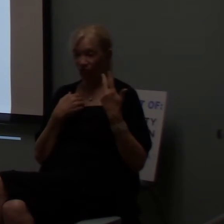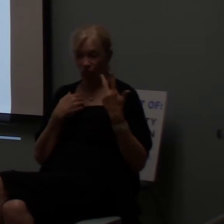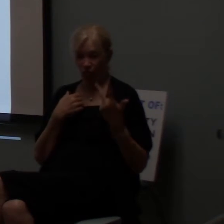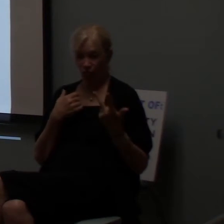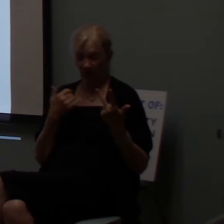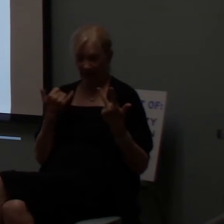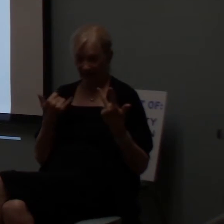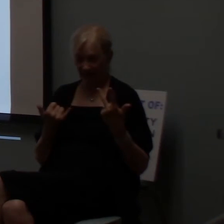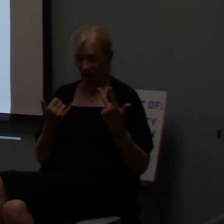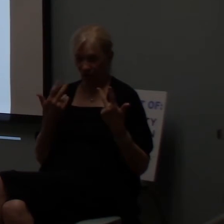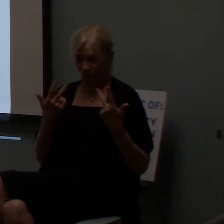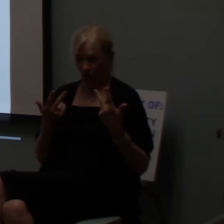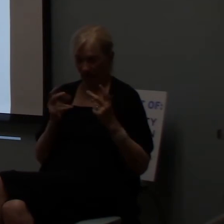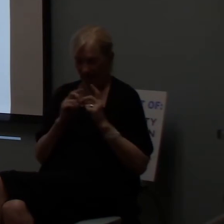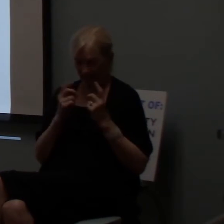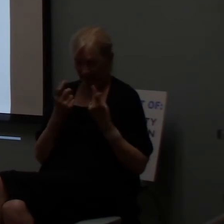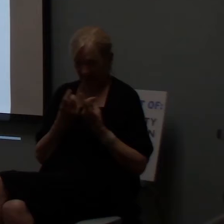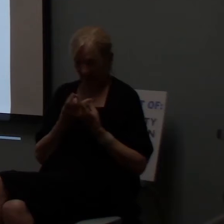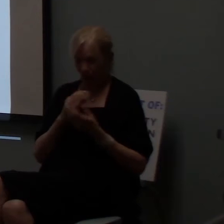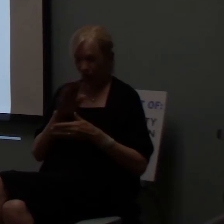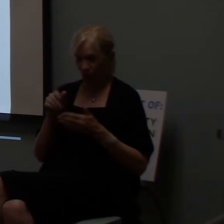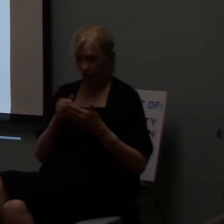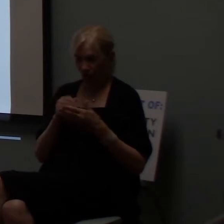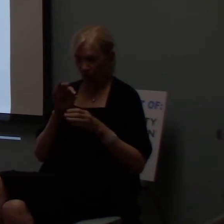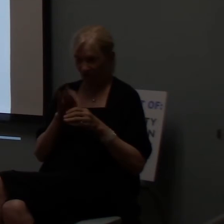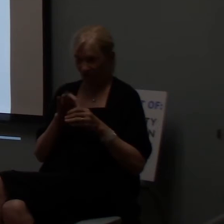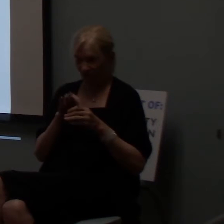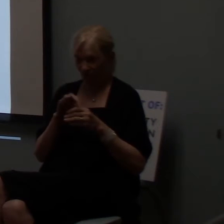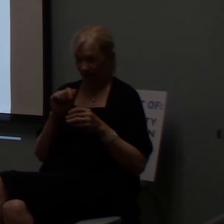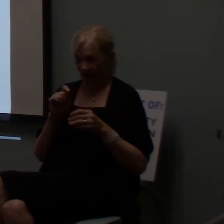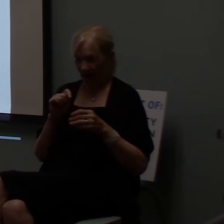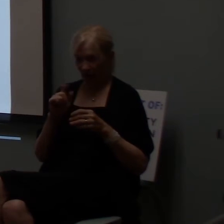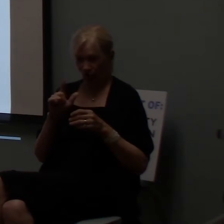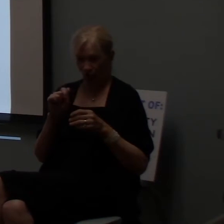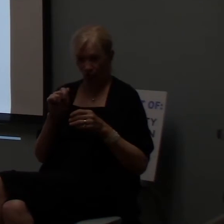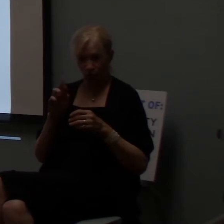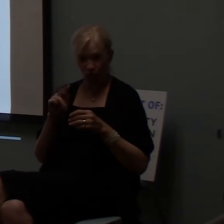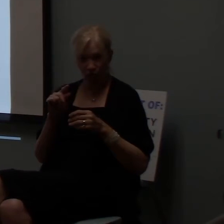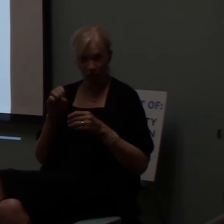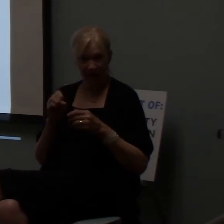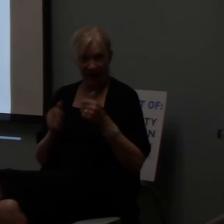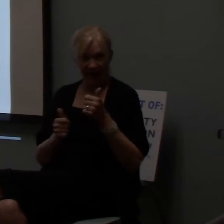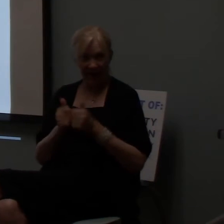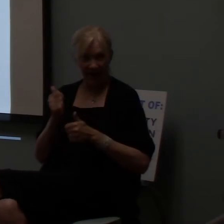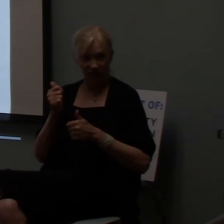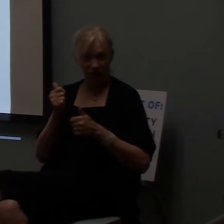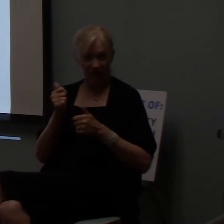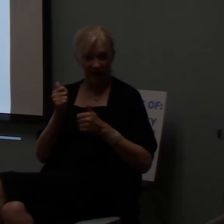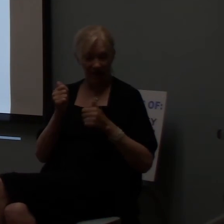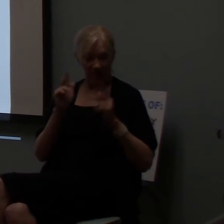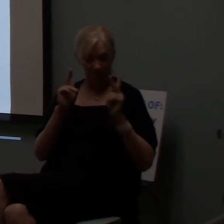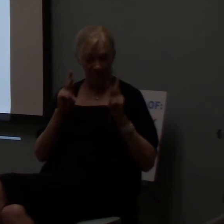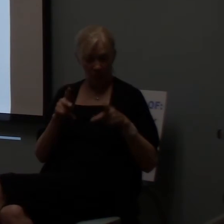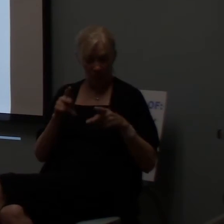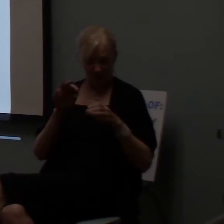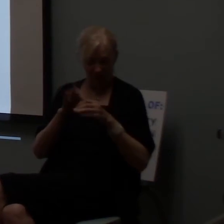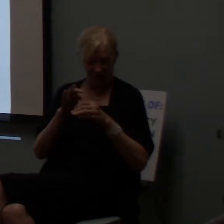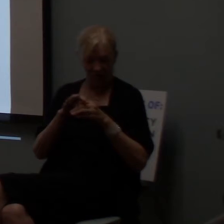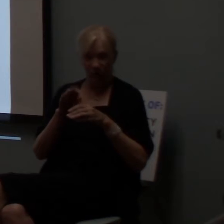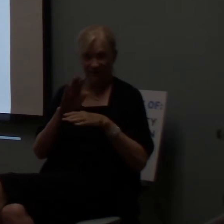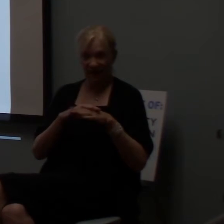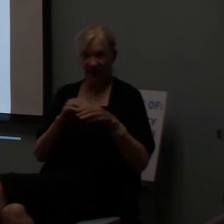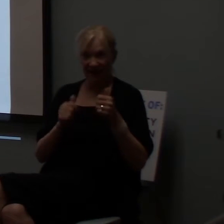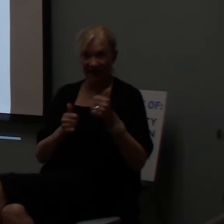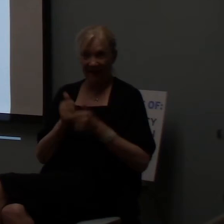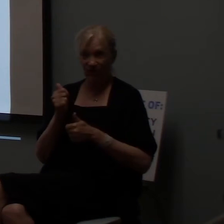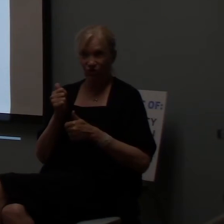commissioners, 3 districts, and they're all voted at large. That means that every citizen votes on every commissioner.